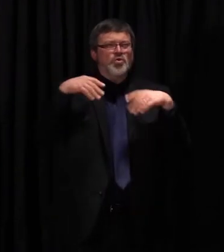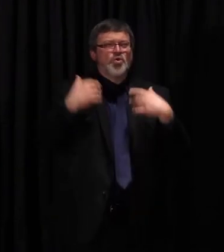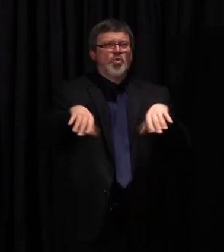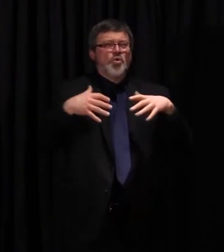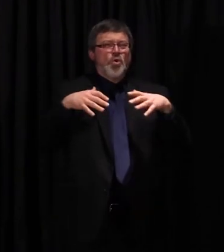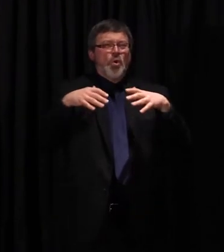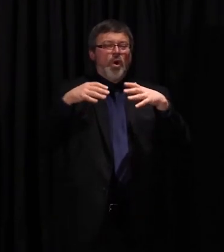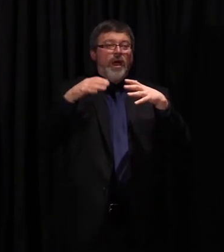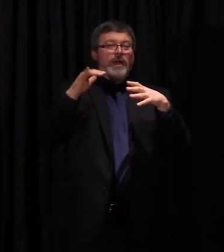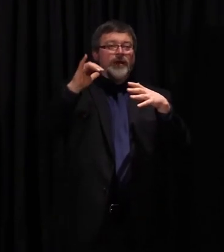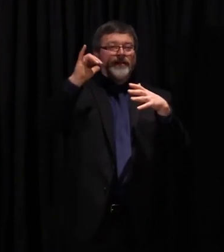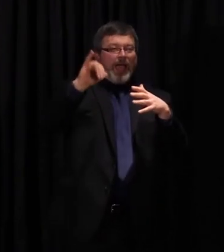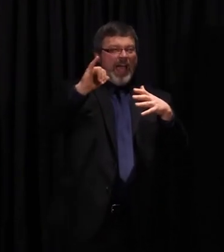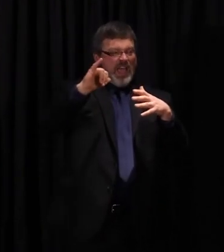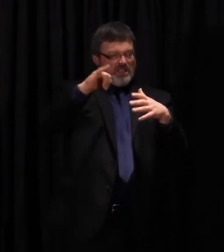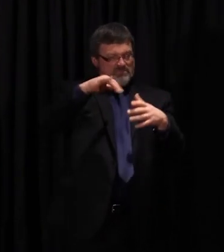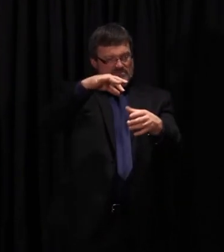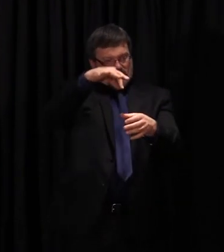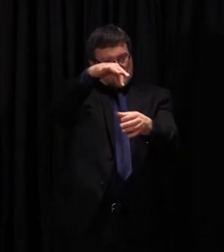politics.